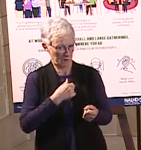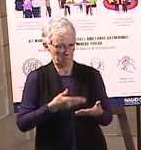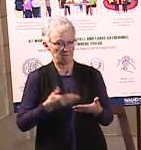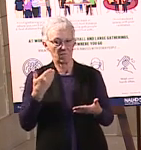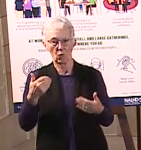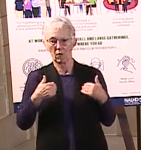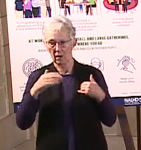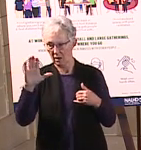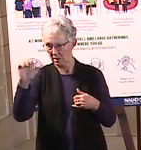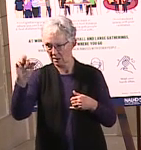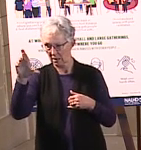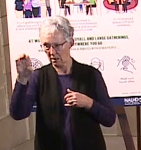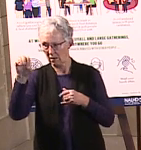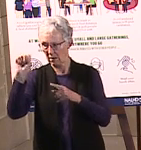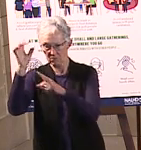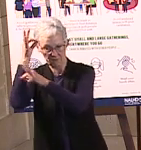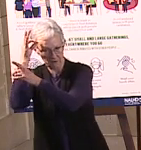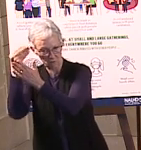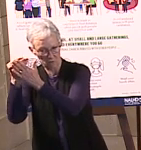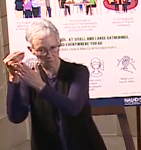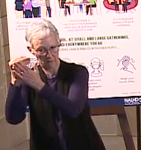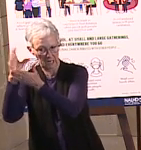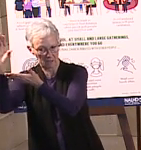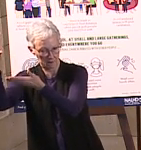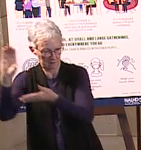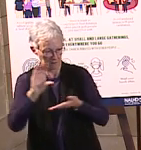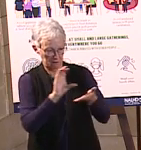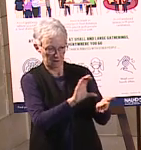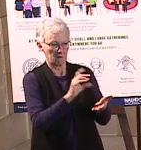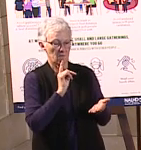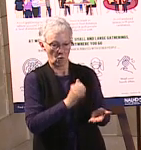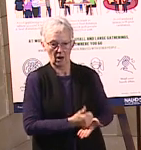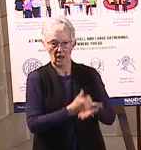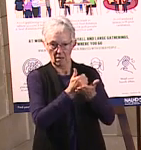small businesses to be able to help get them through this very difficult time.